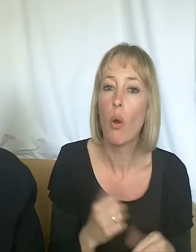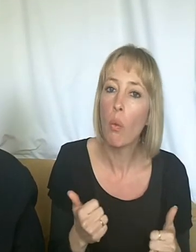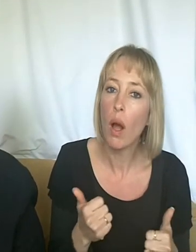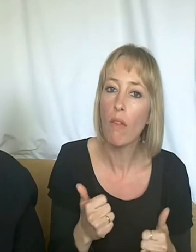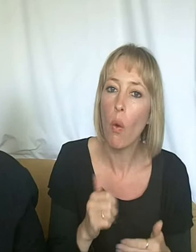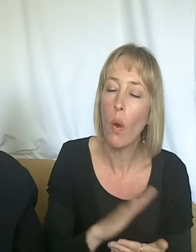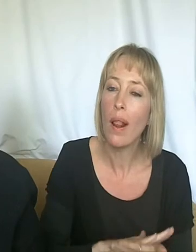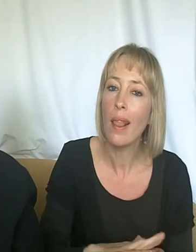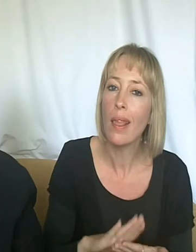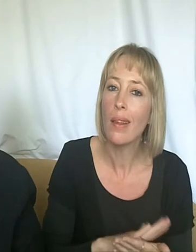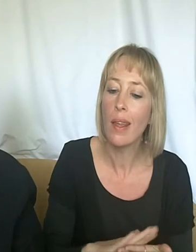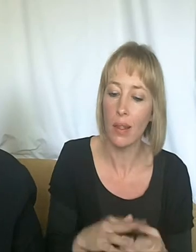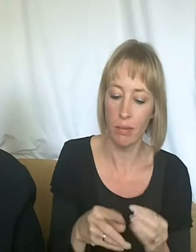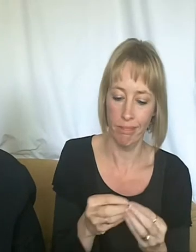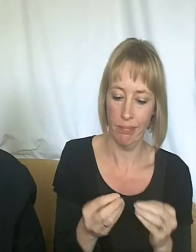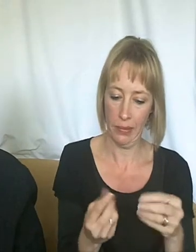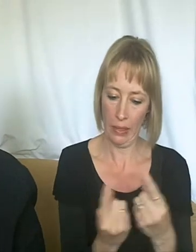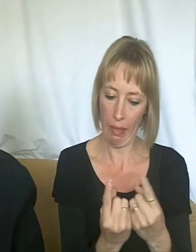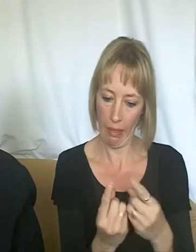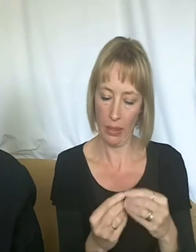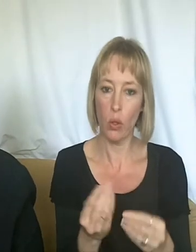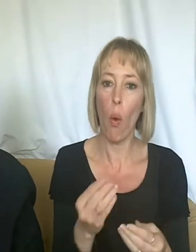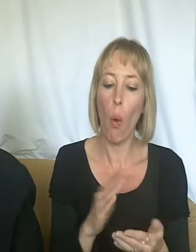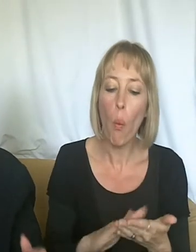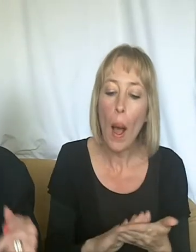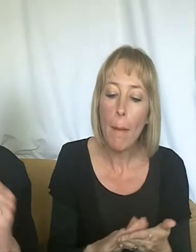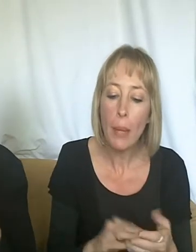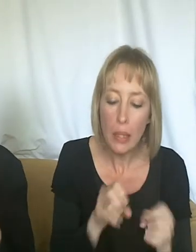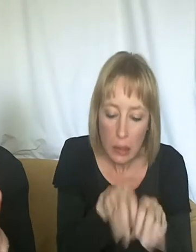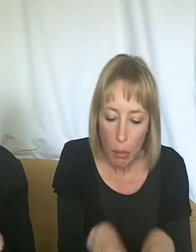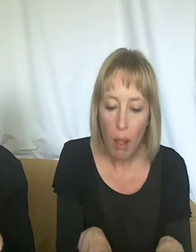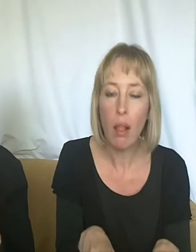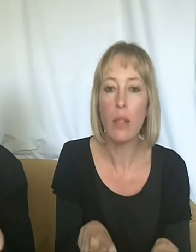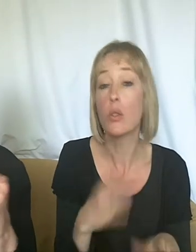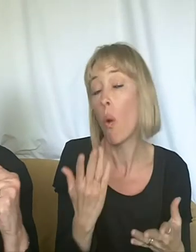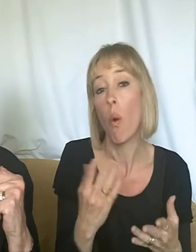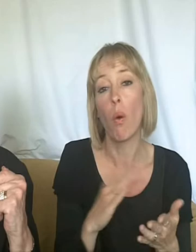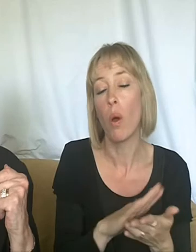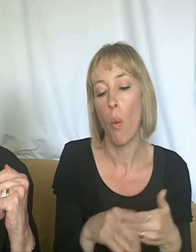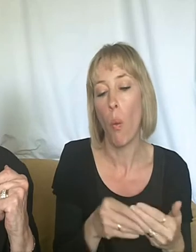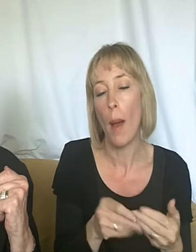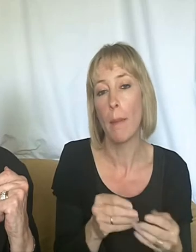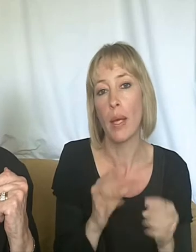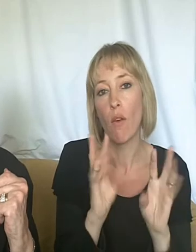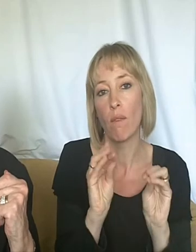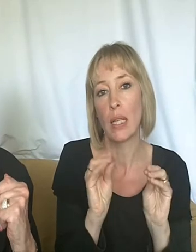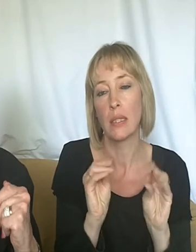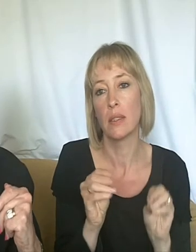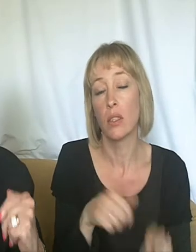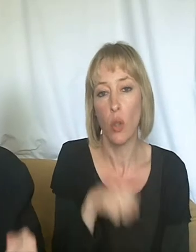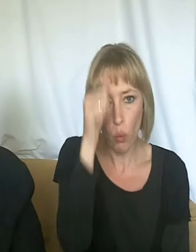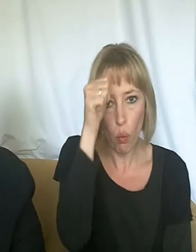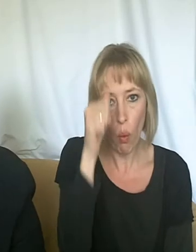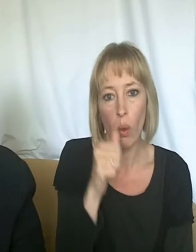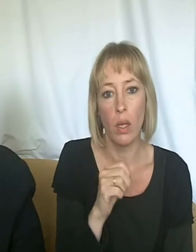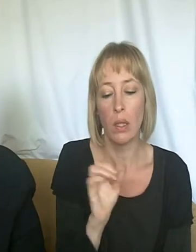with cleaning up devices or wiping up spills and wiping your fingers so that you know